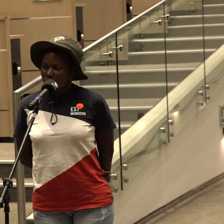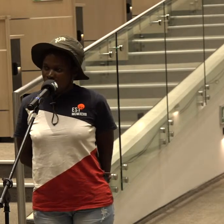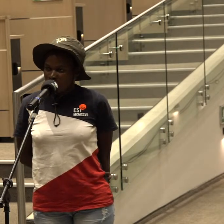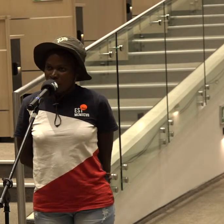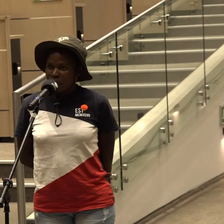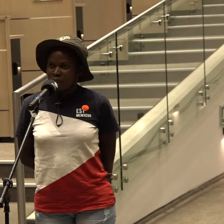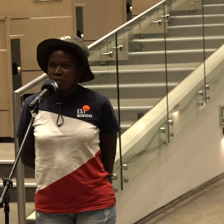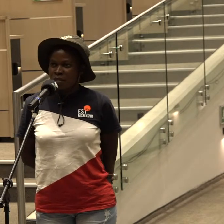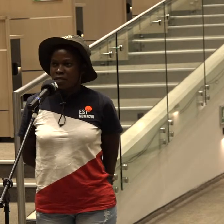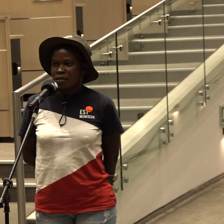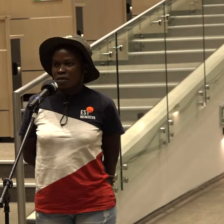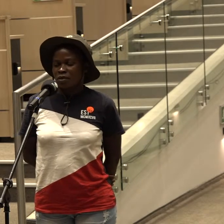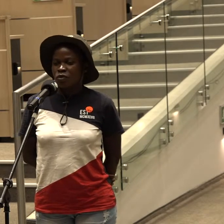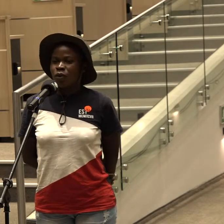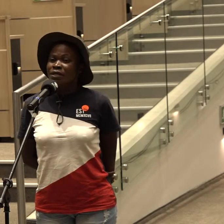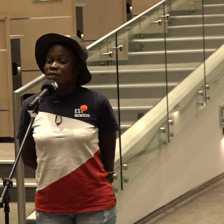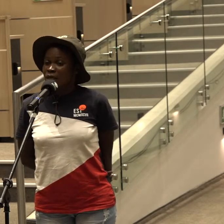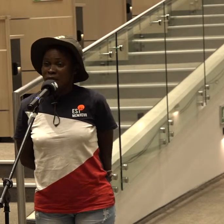accident